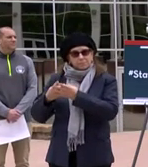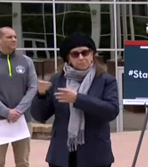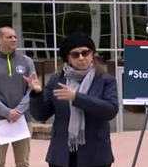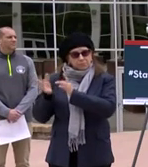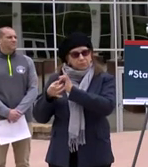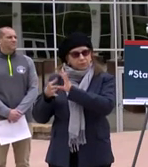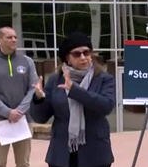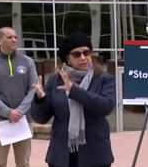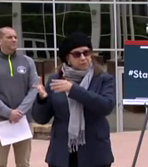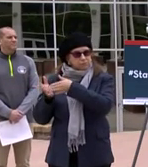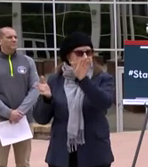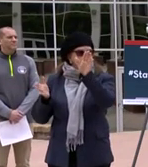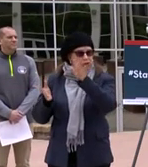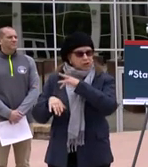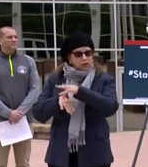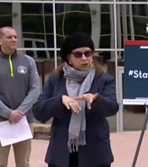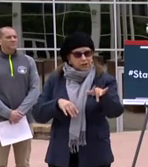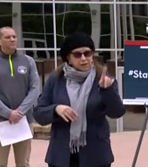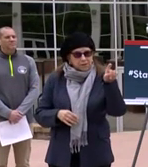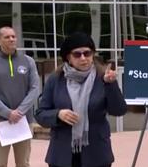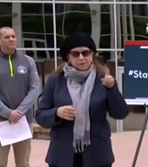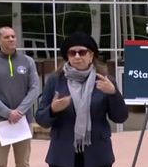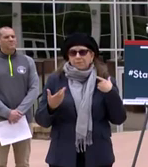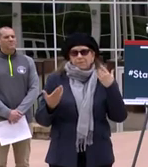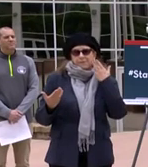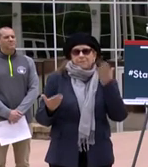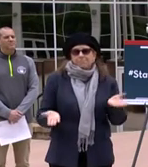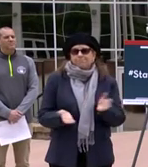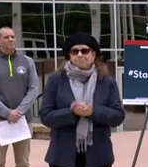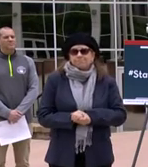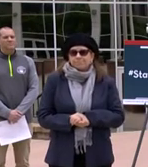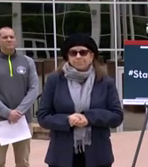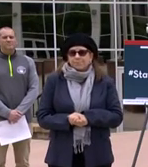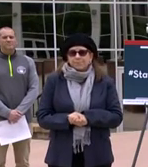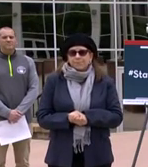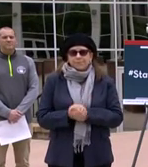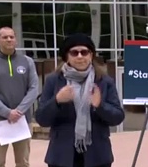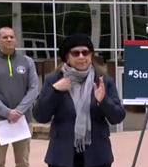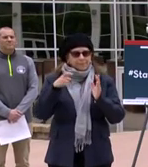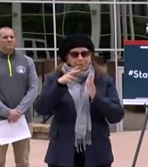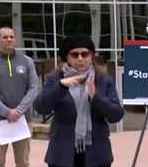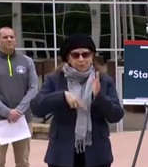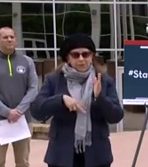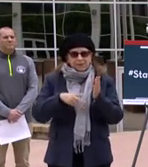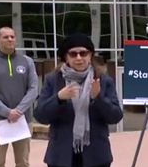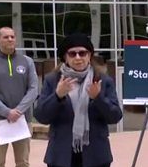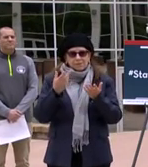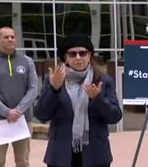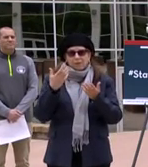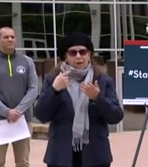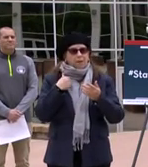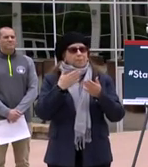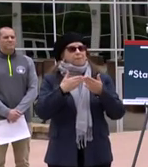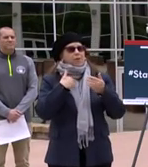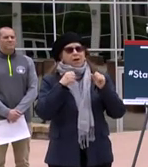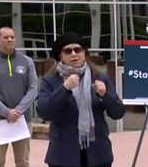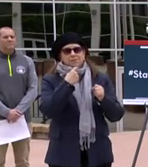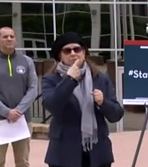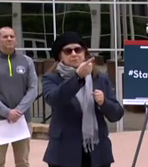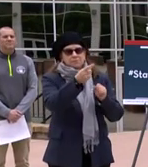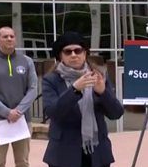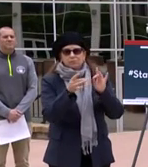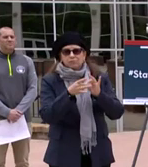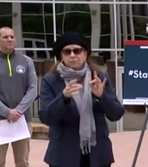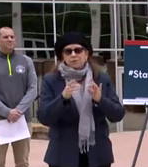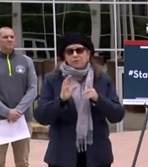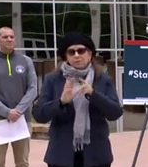about that, what they filed, and I would have to review it to make further comment. General policy, do you think misdemeanant serving